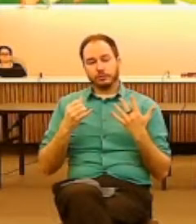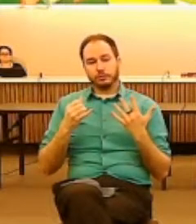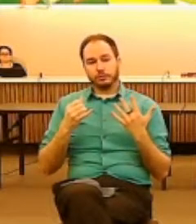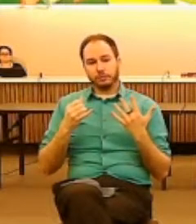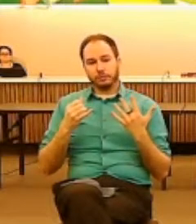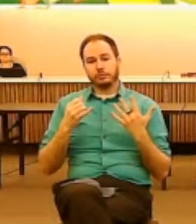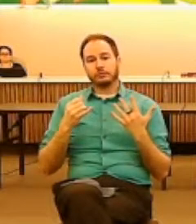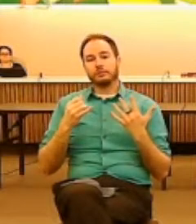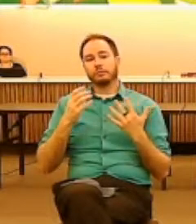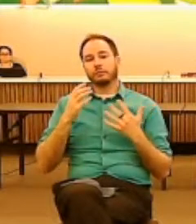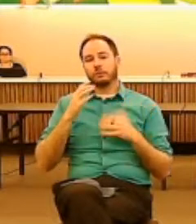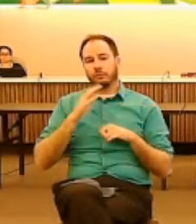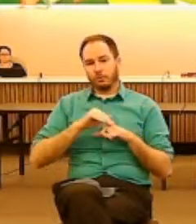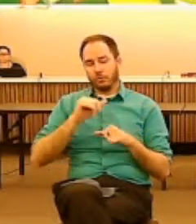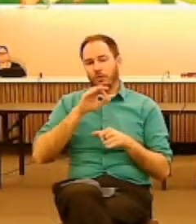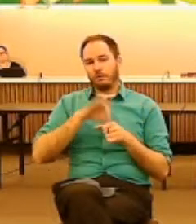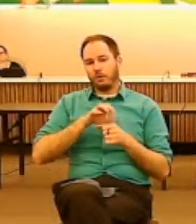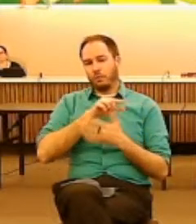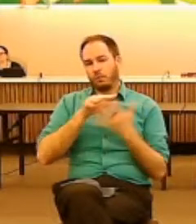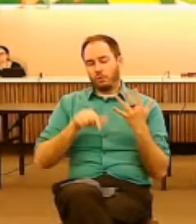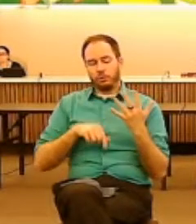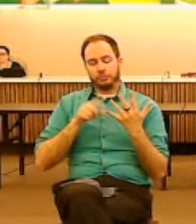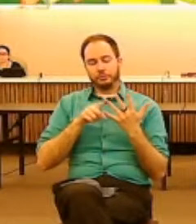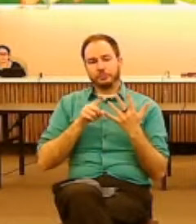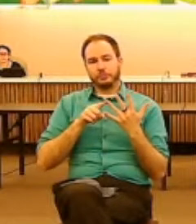Hearing no further comments, please call the roll.